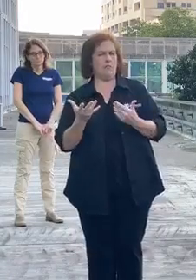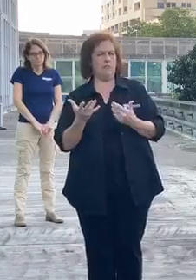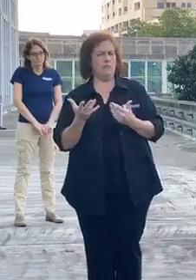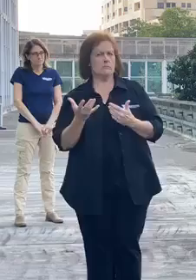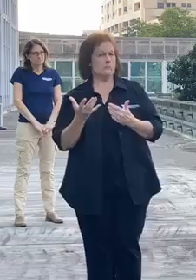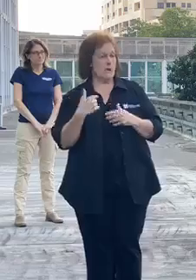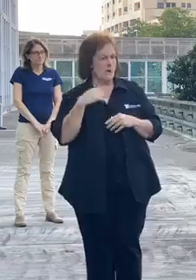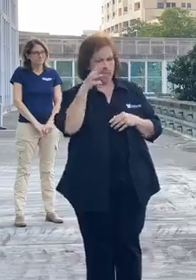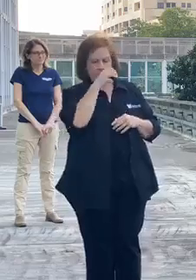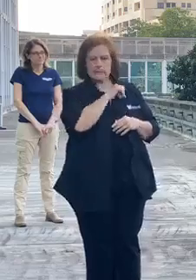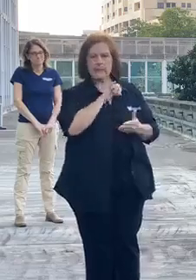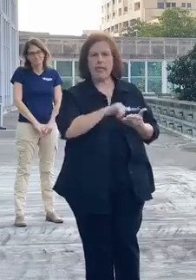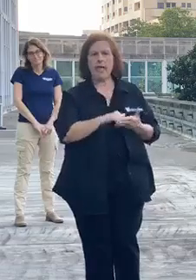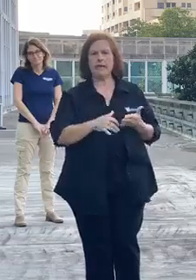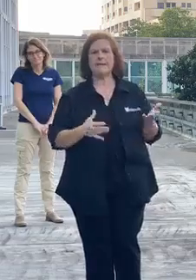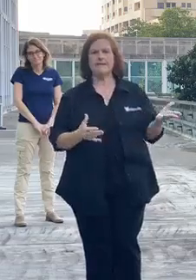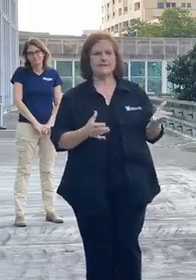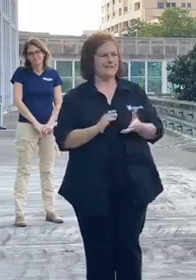I missed all